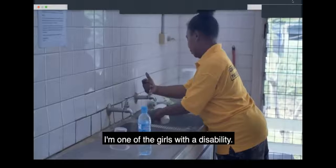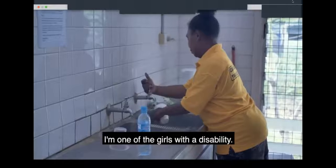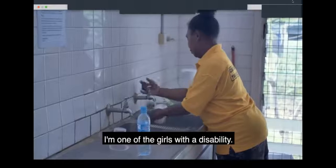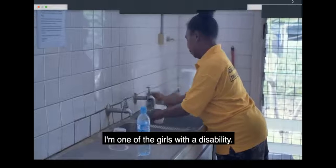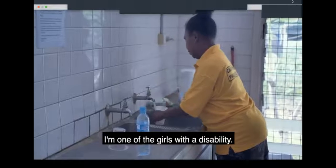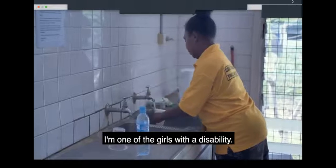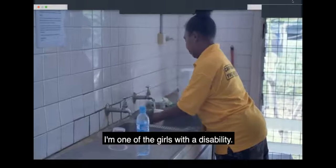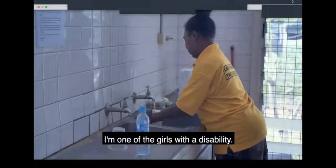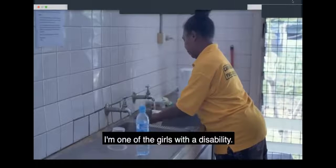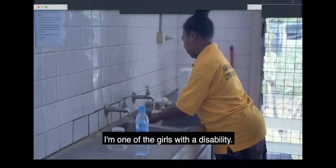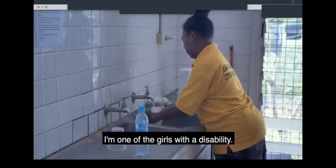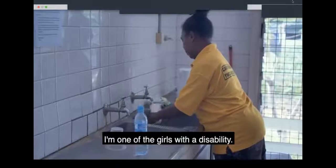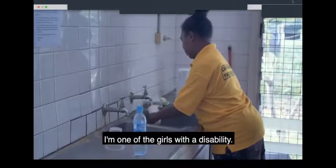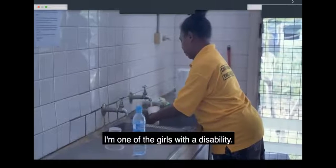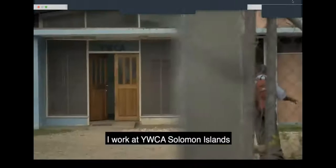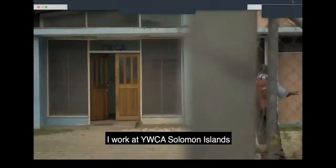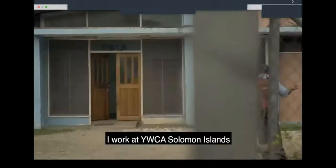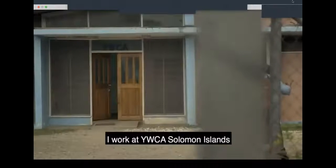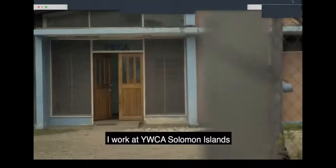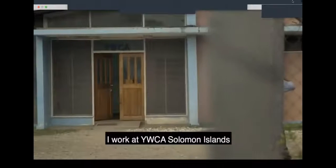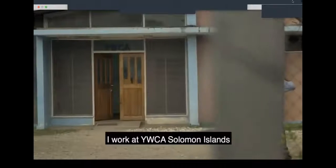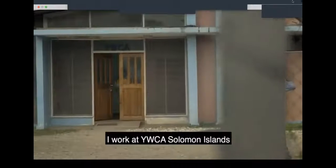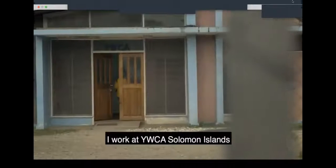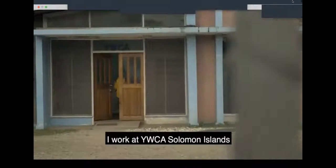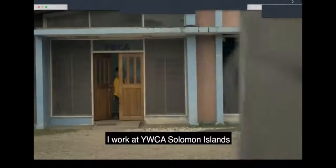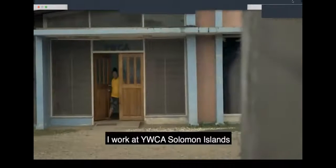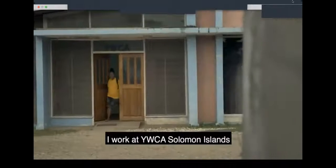girls with disability and I'm